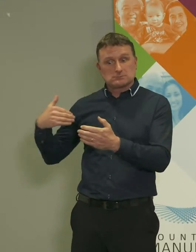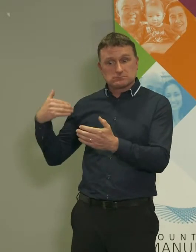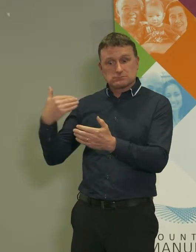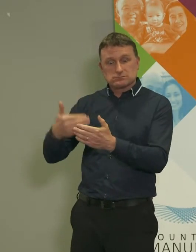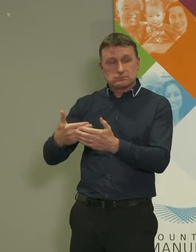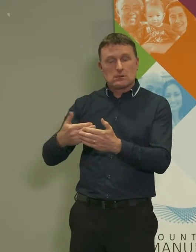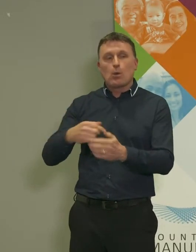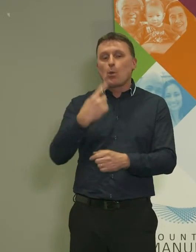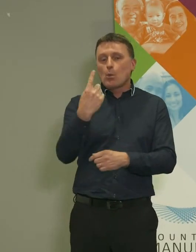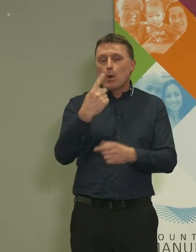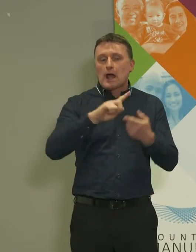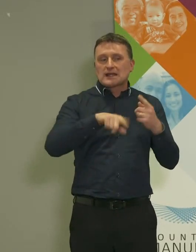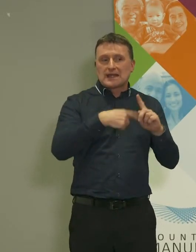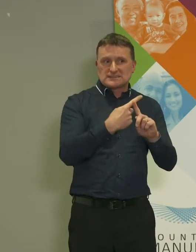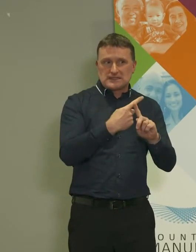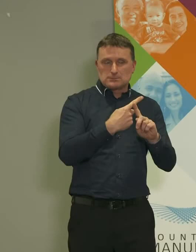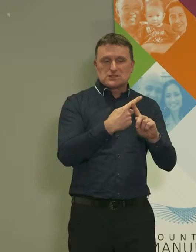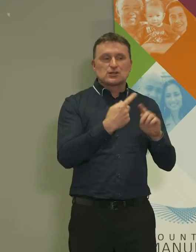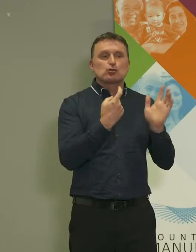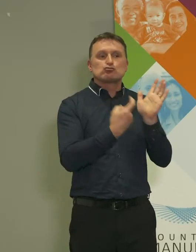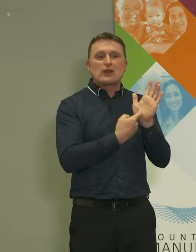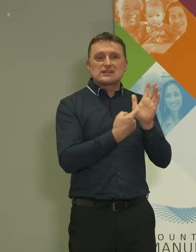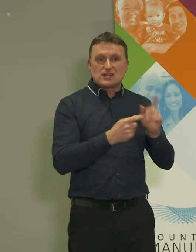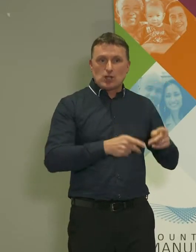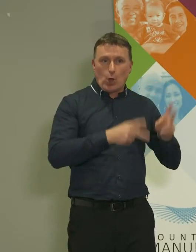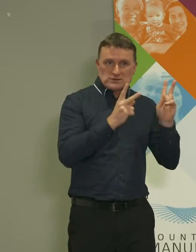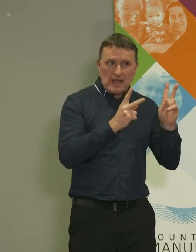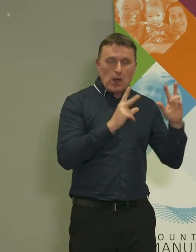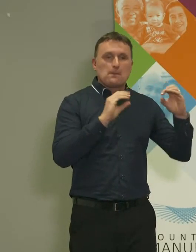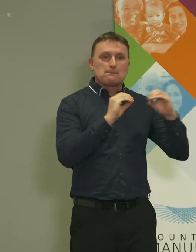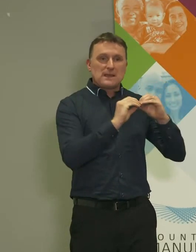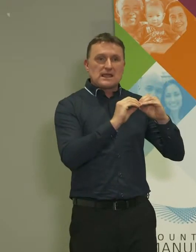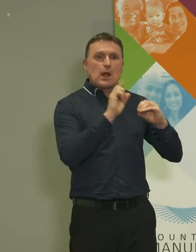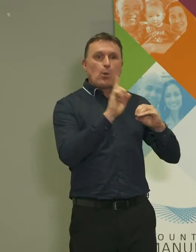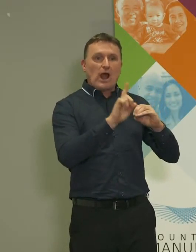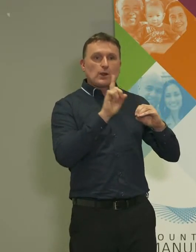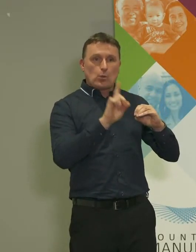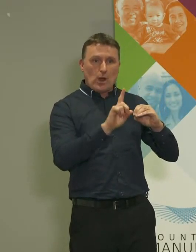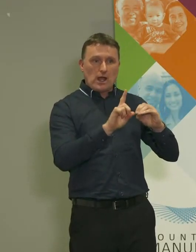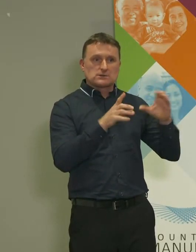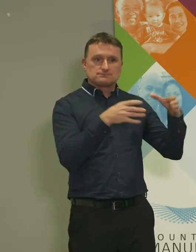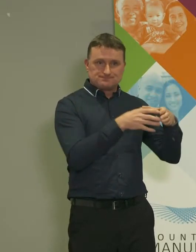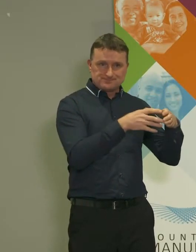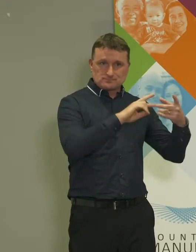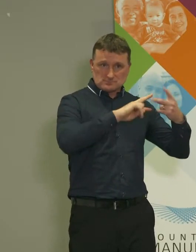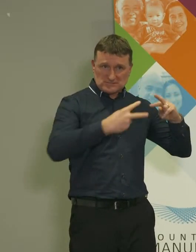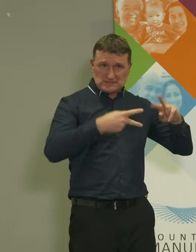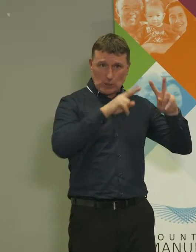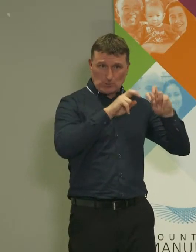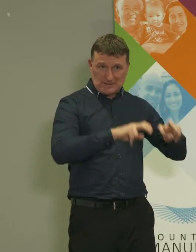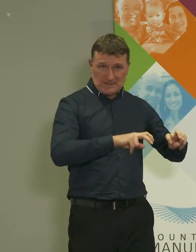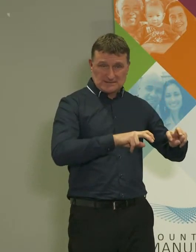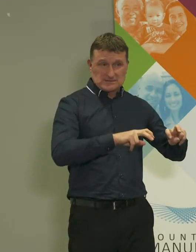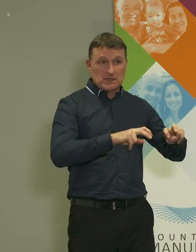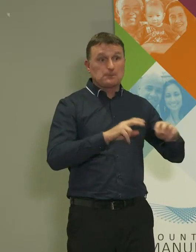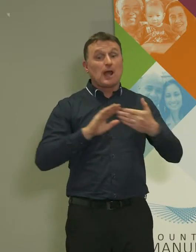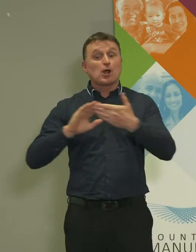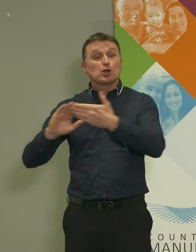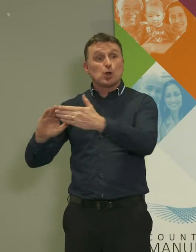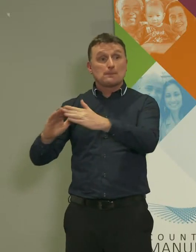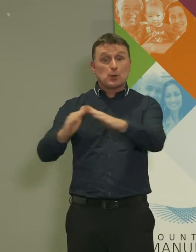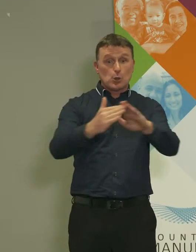to the B11 cluster. So with all the community testing that's going on, there's no